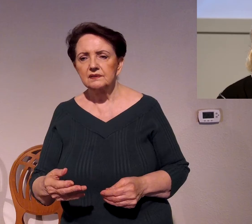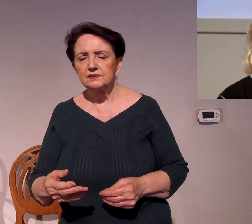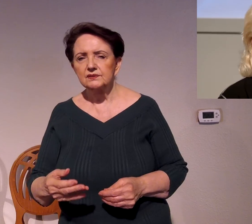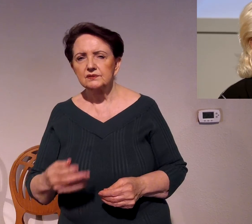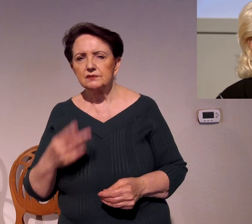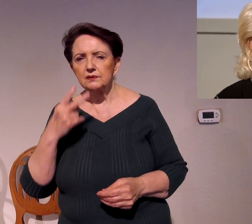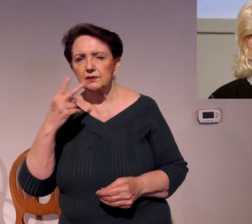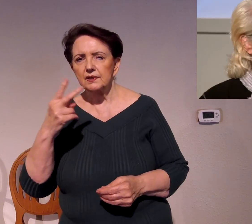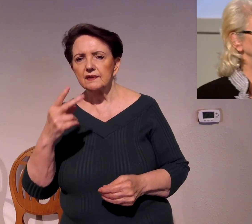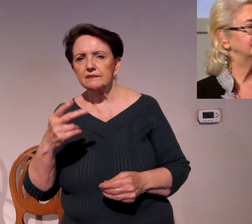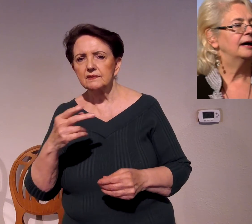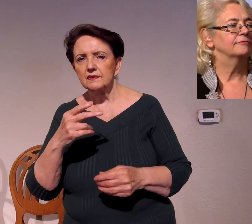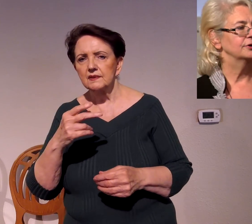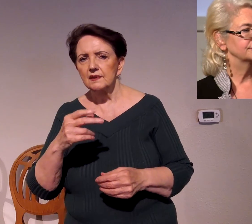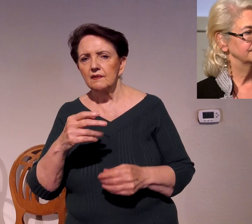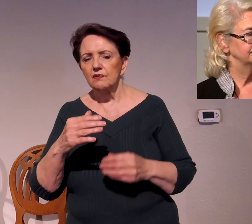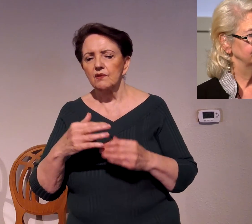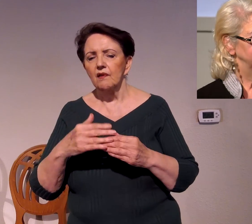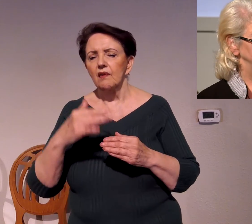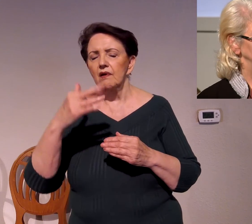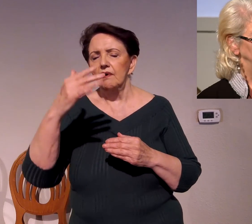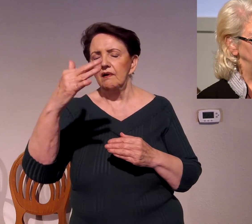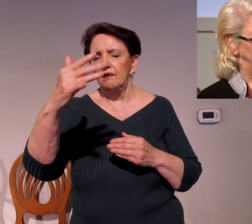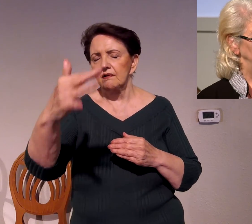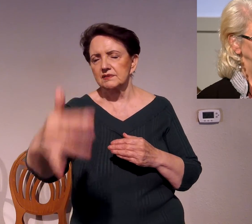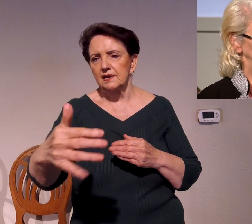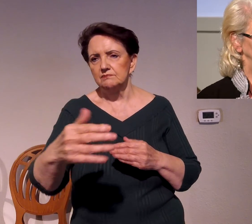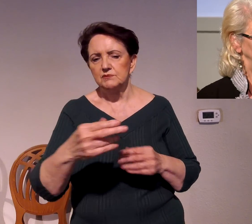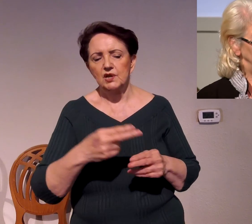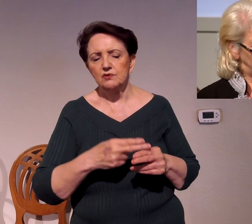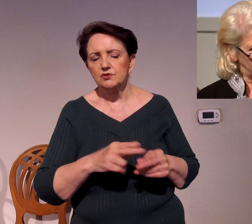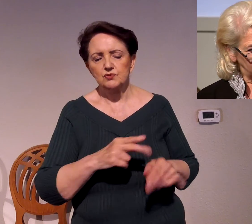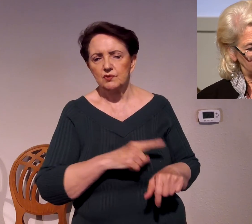that sustained effort.